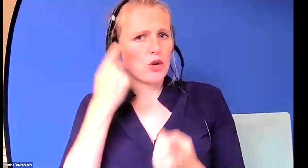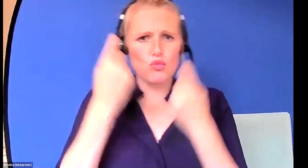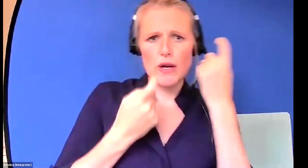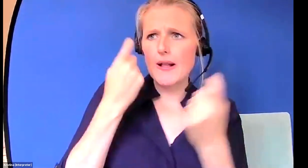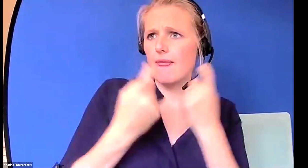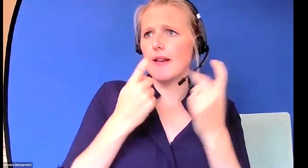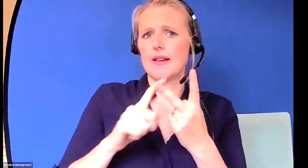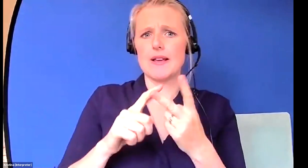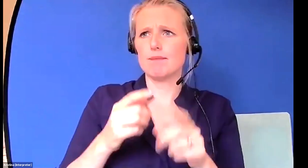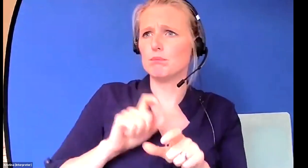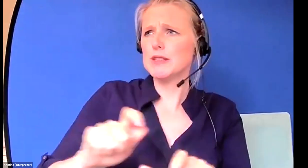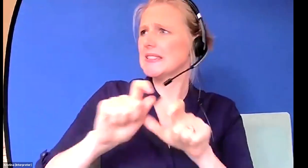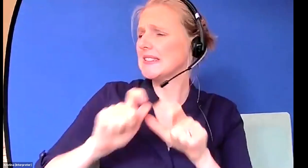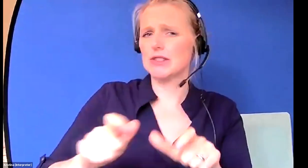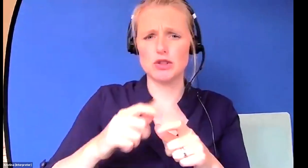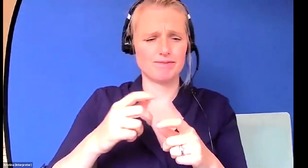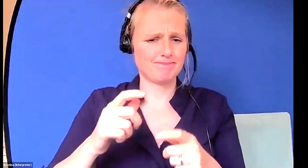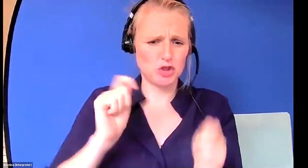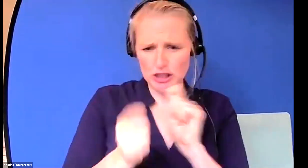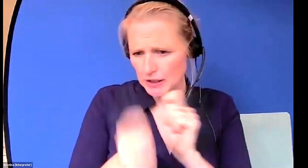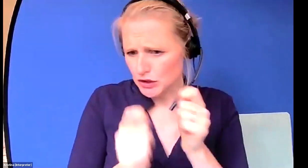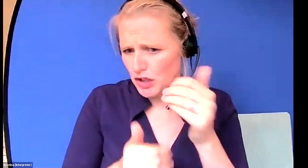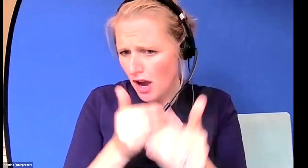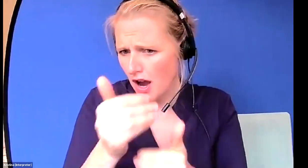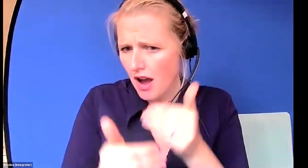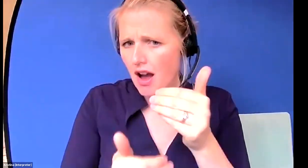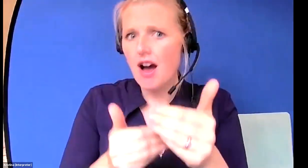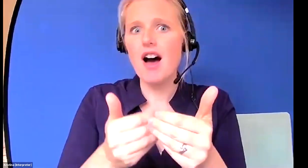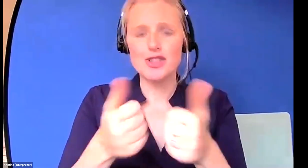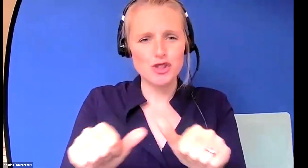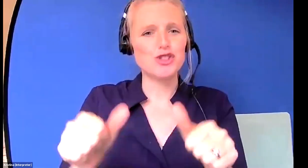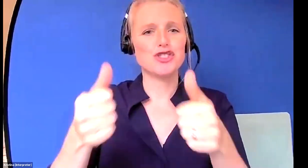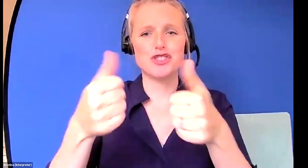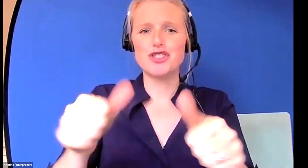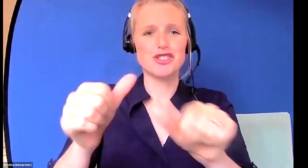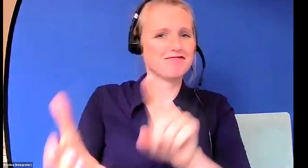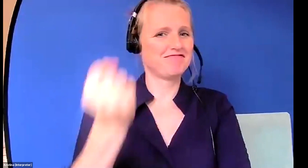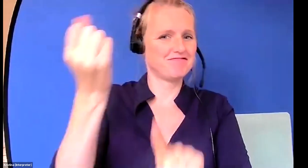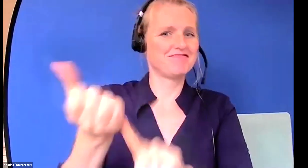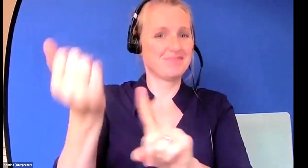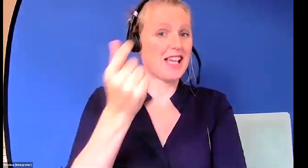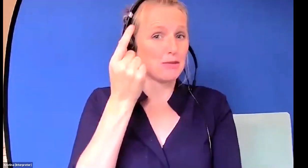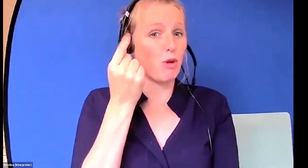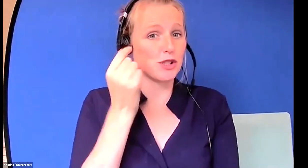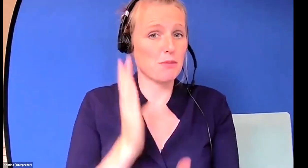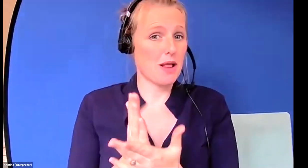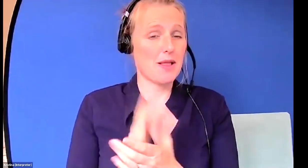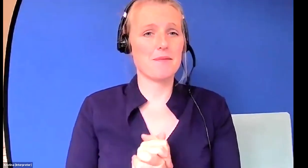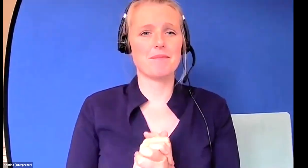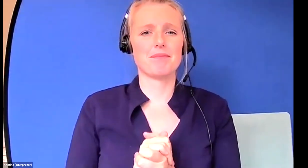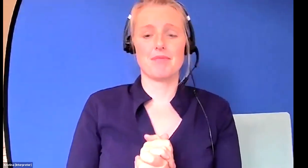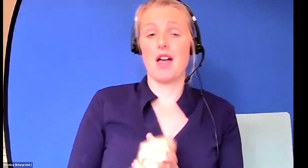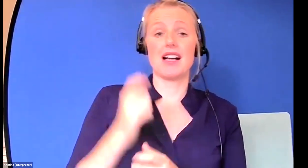persistence, revision, and inquiry are part of how we find solutions and new routes to pursue. I always think a sign of a